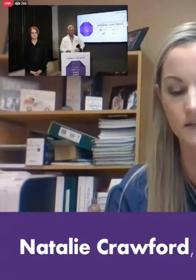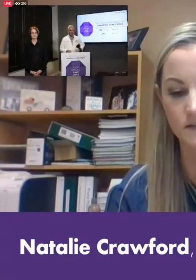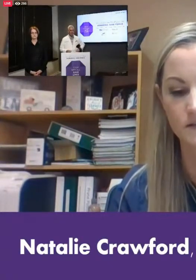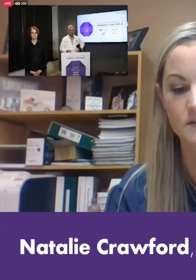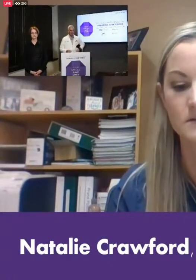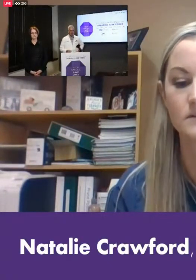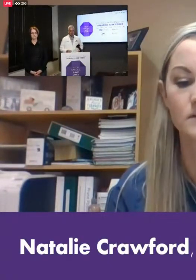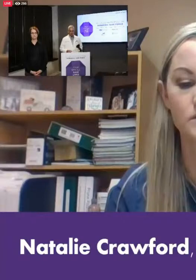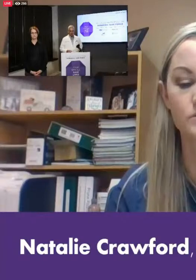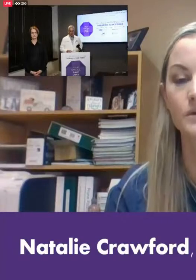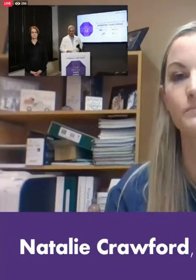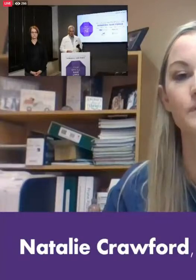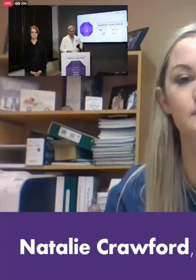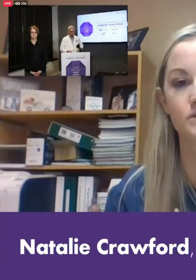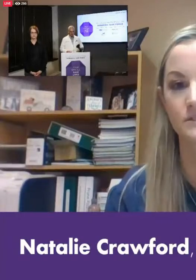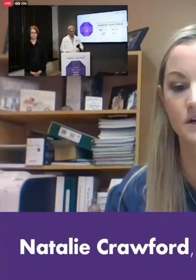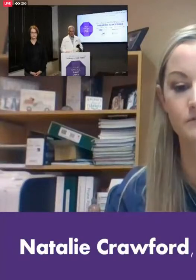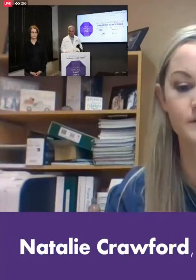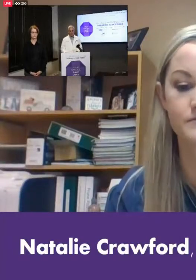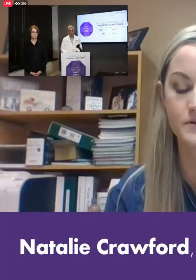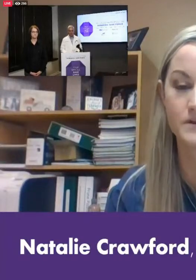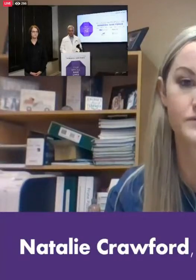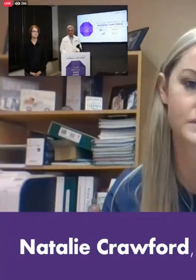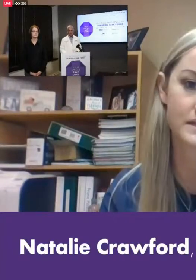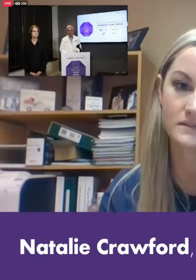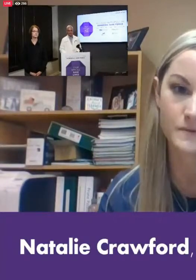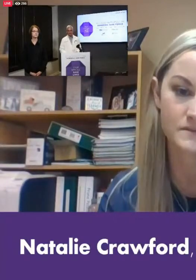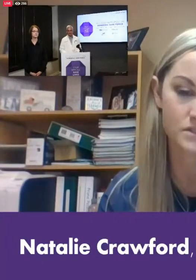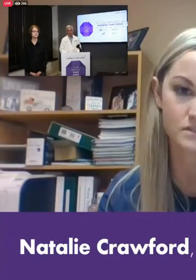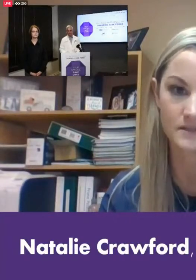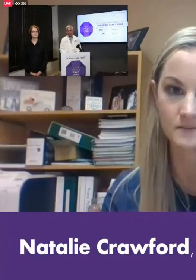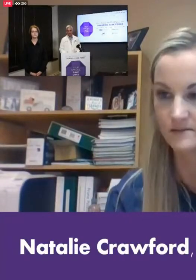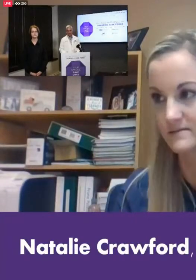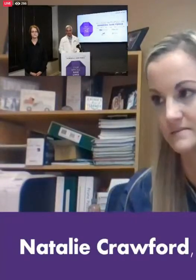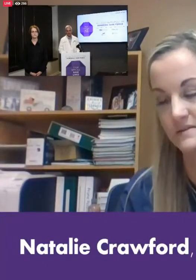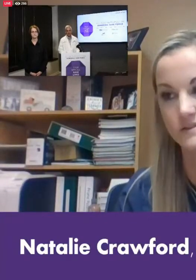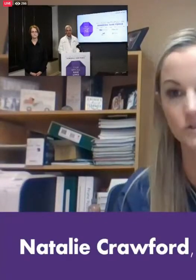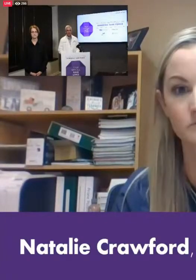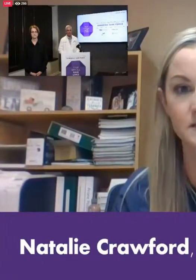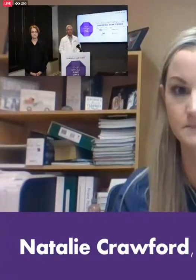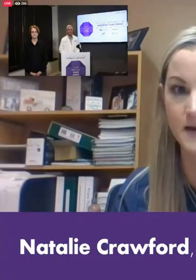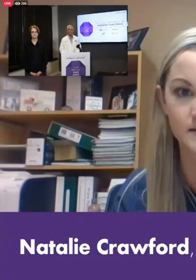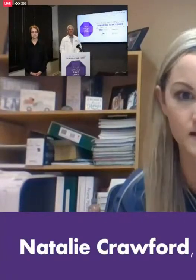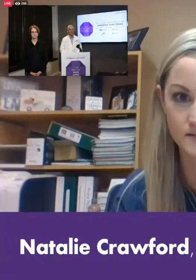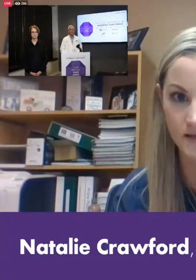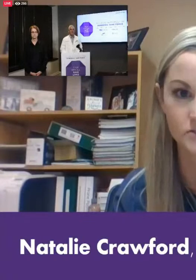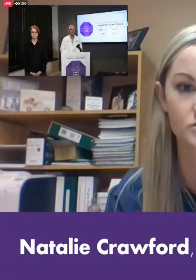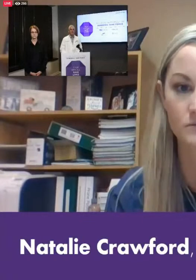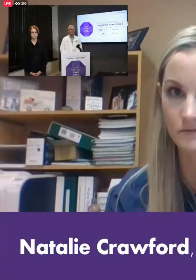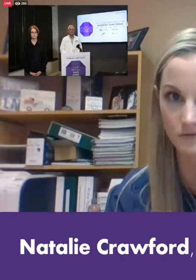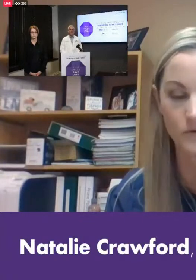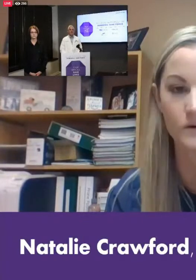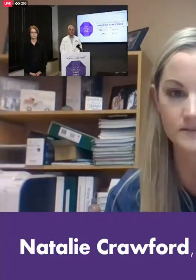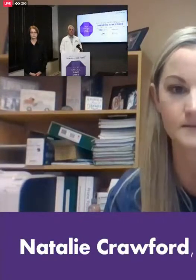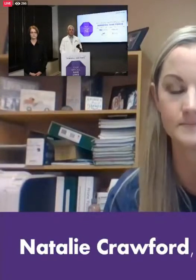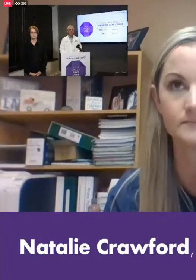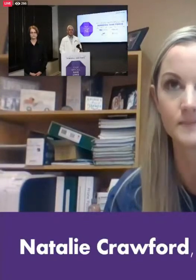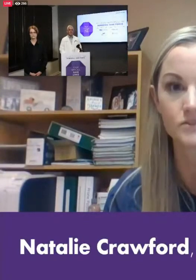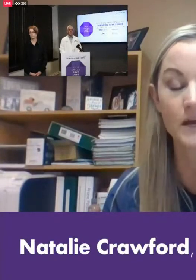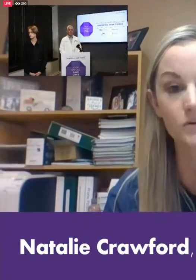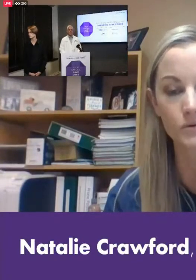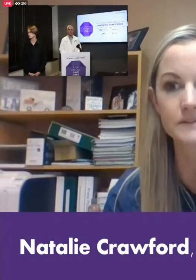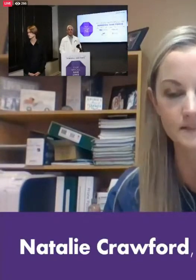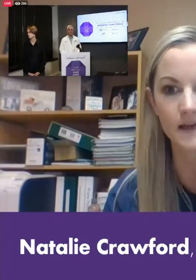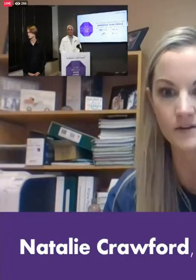wrenching. You can place yourself in those kids' positions. I mean, this gentleman's my dad's age, so of course